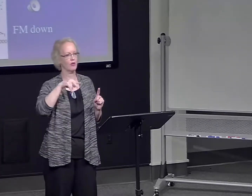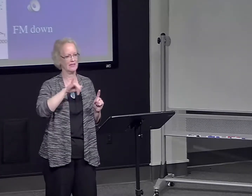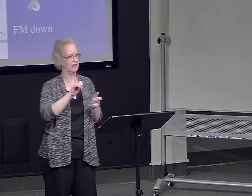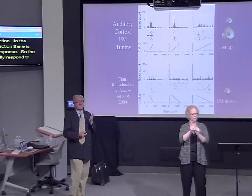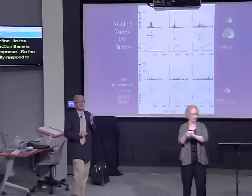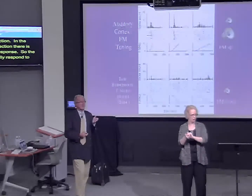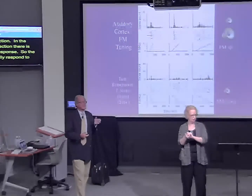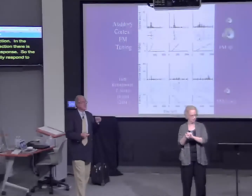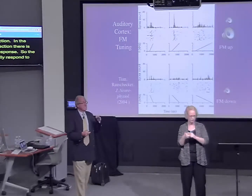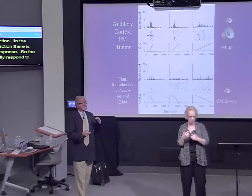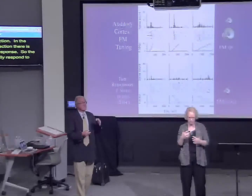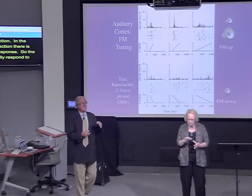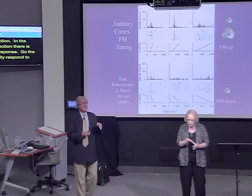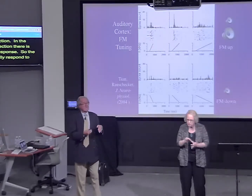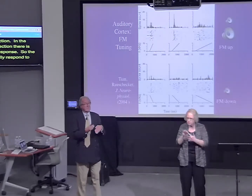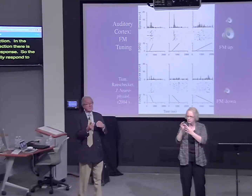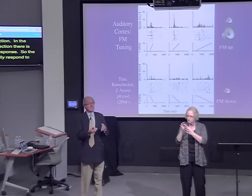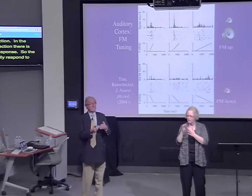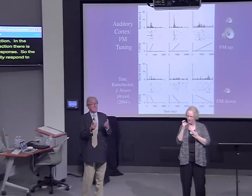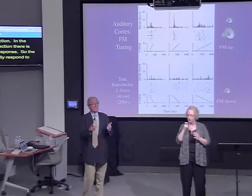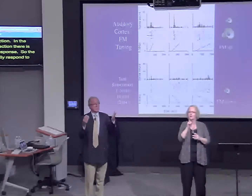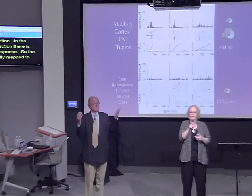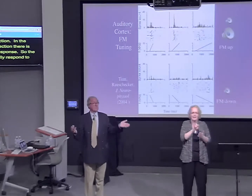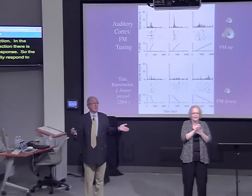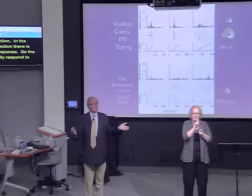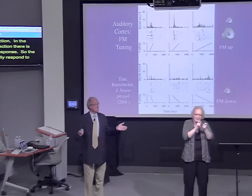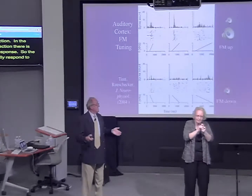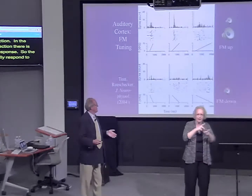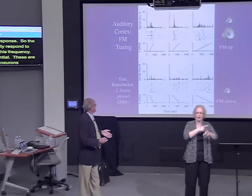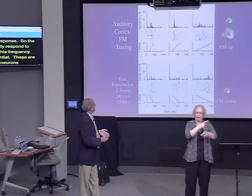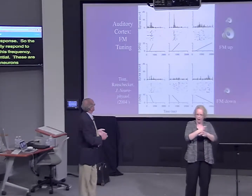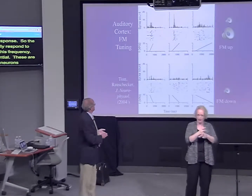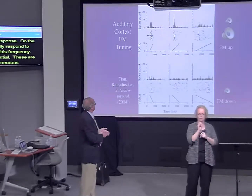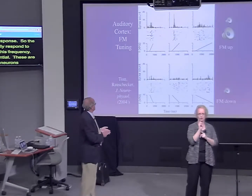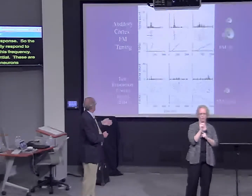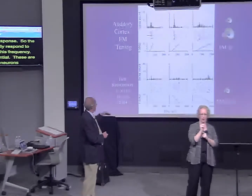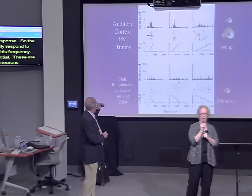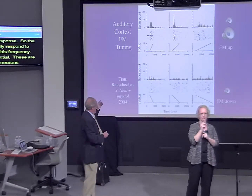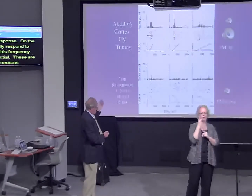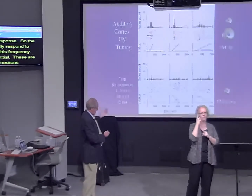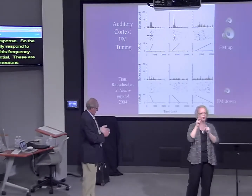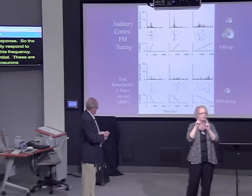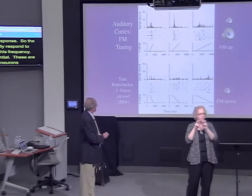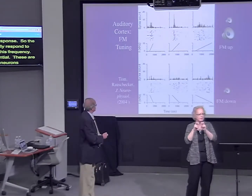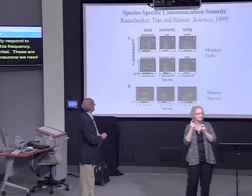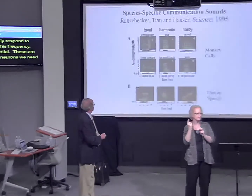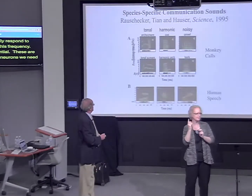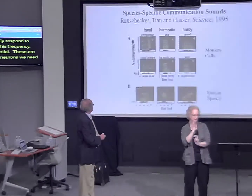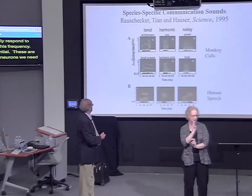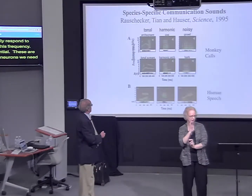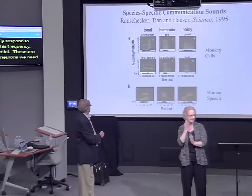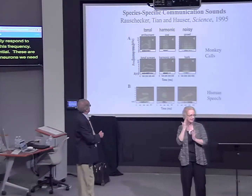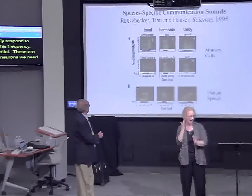These are the kinds of neurons you need in order to decode a speech sound, for example. If you look at speech sounds, they have lots of